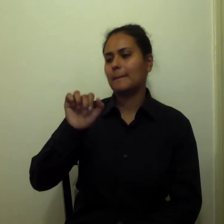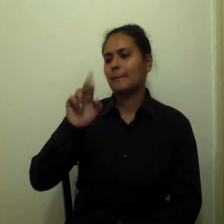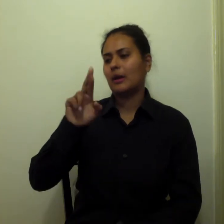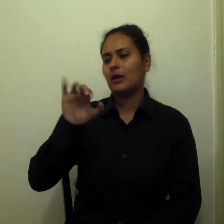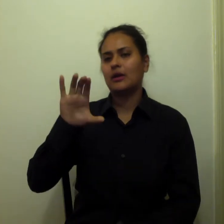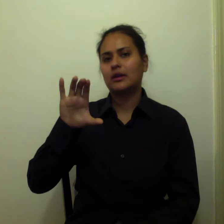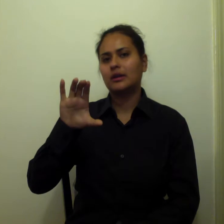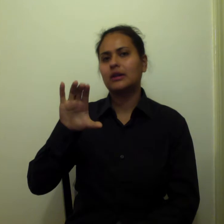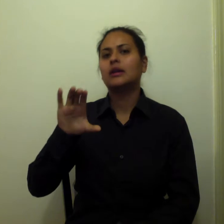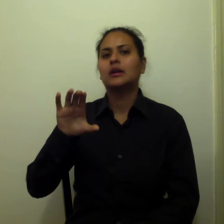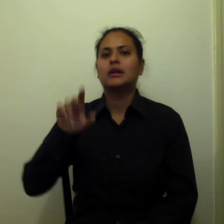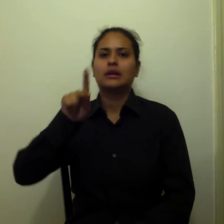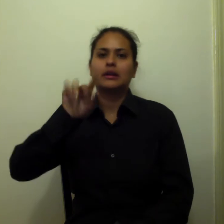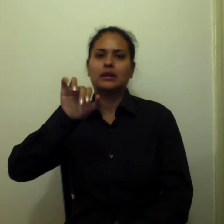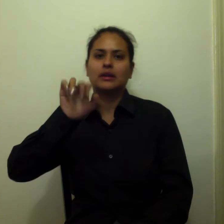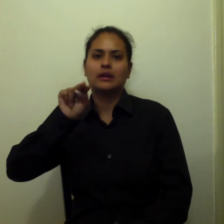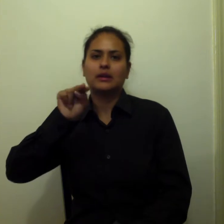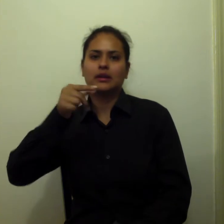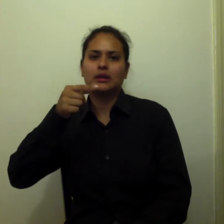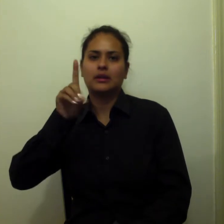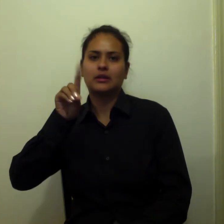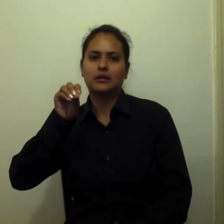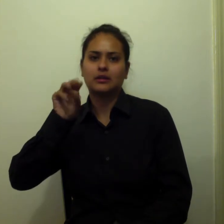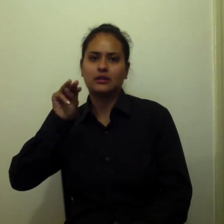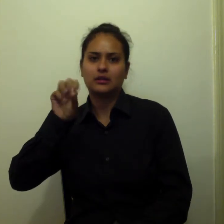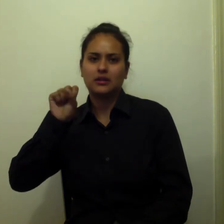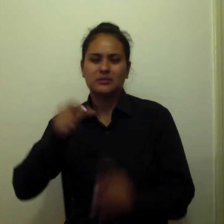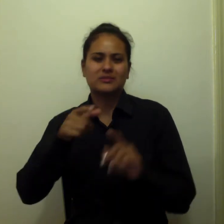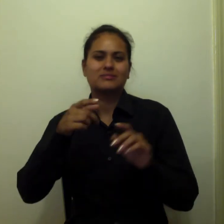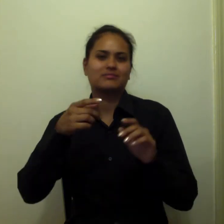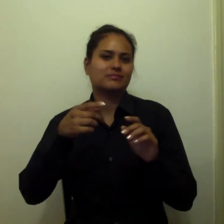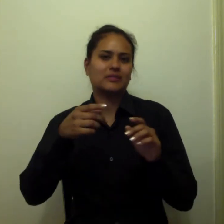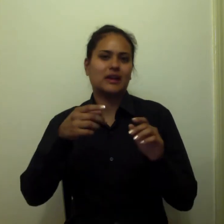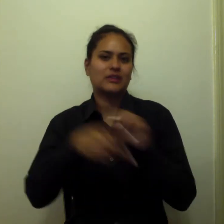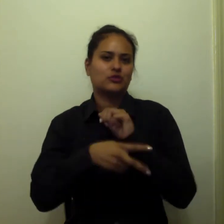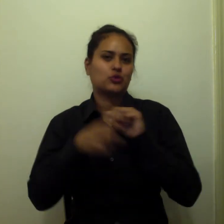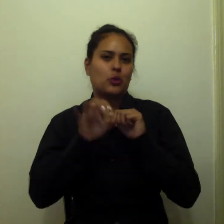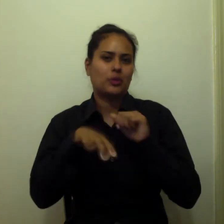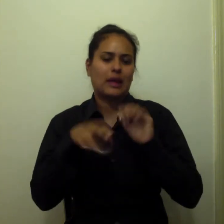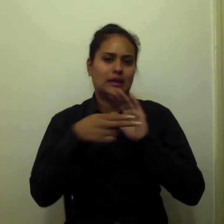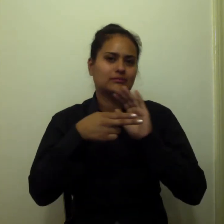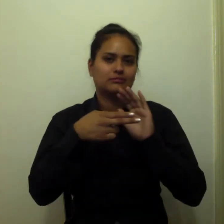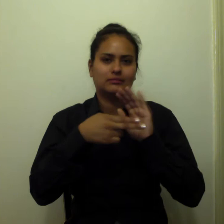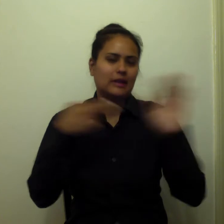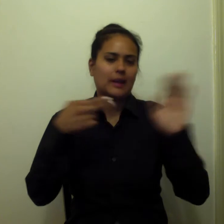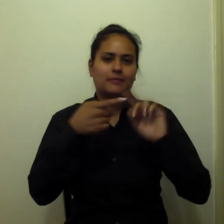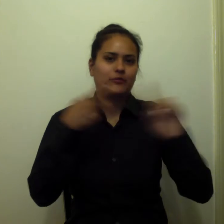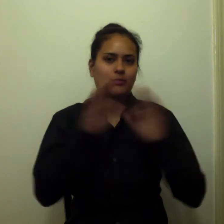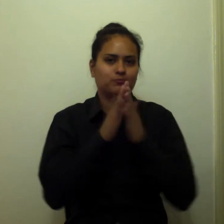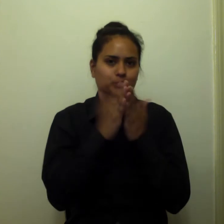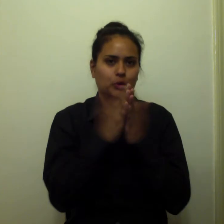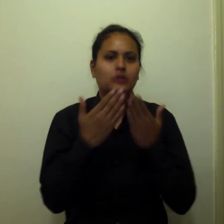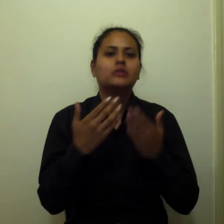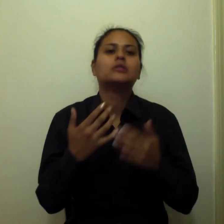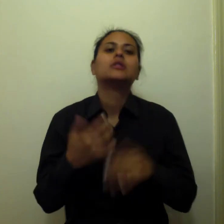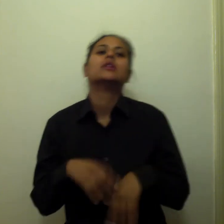Merovingians in what's now France, the Visigoths in Spain, and the Ostrogoths and Lombards in Italy. Groups of